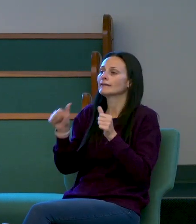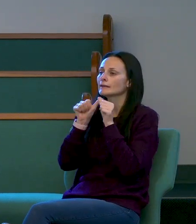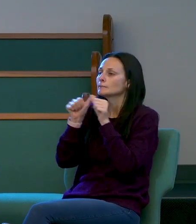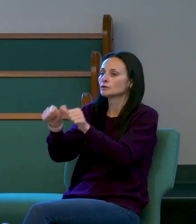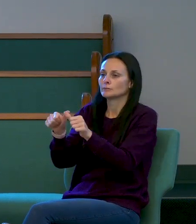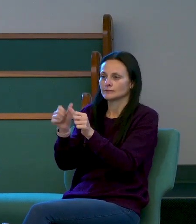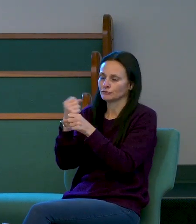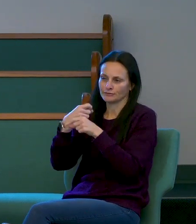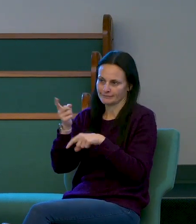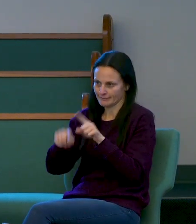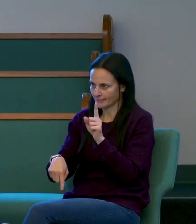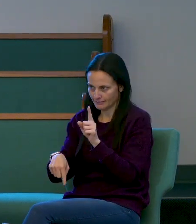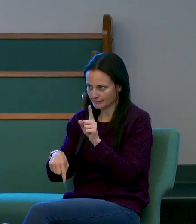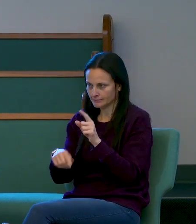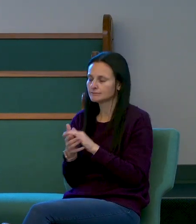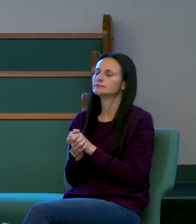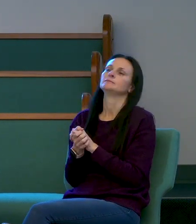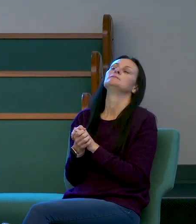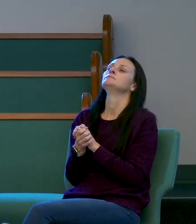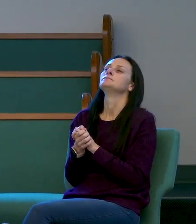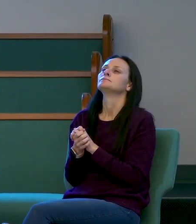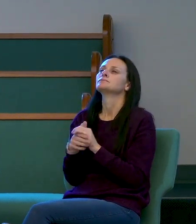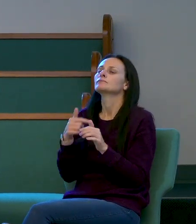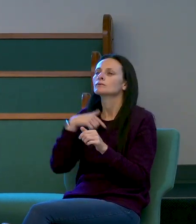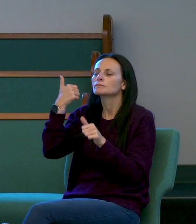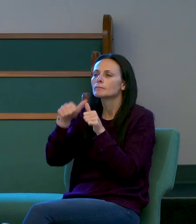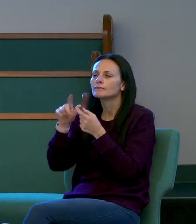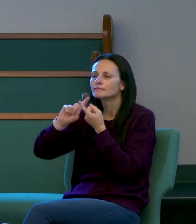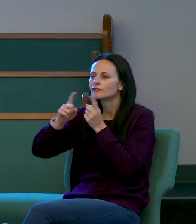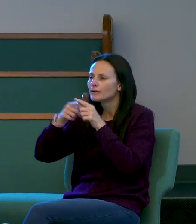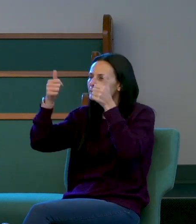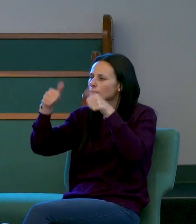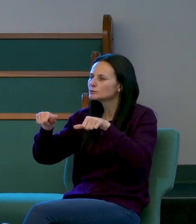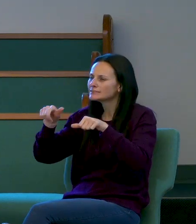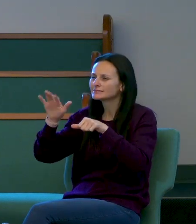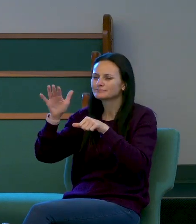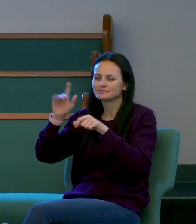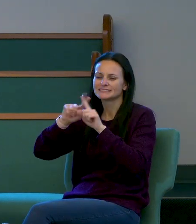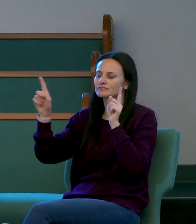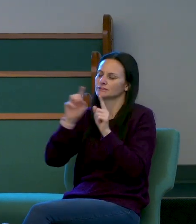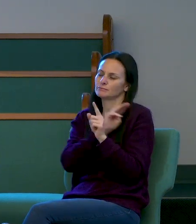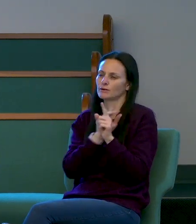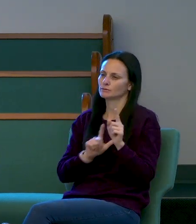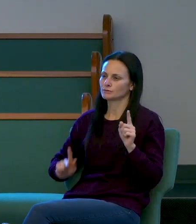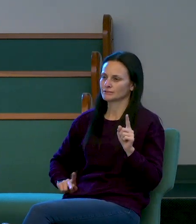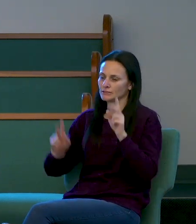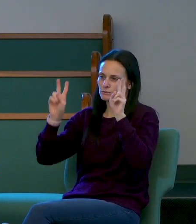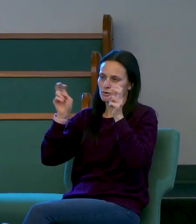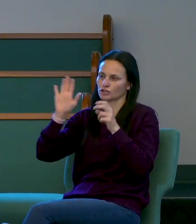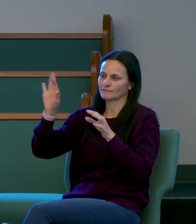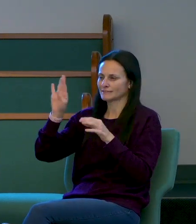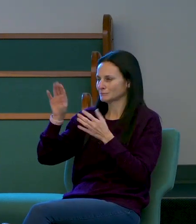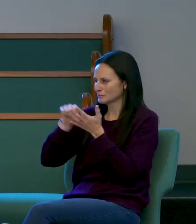permanent. I remember a friend posting a different Martin Luther King quote on her